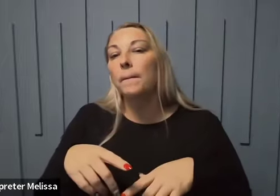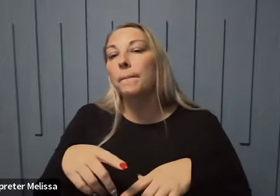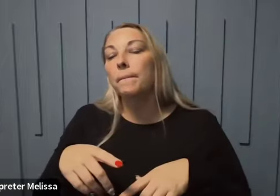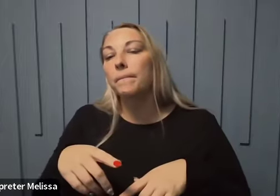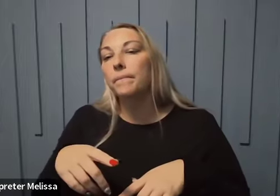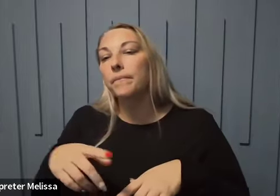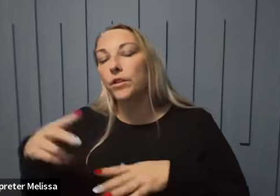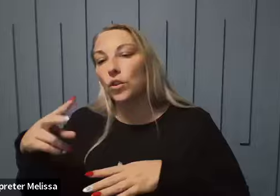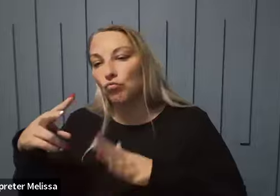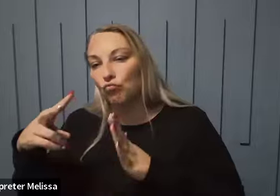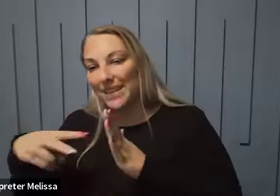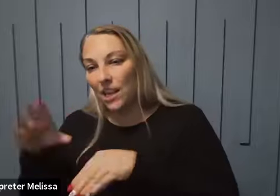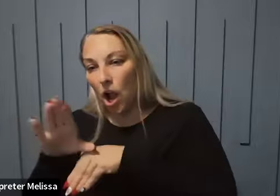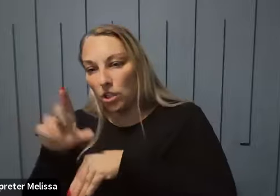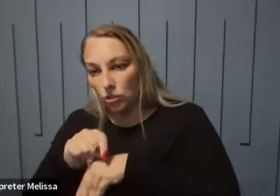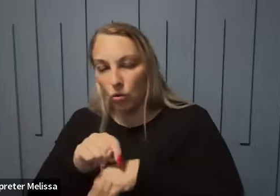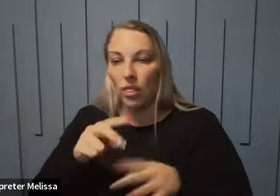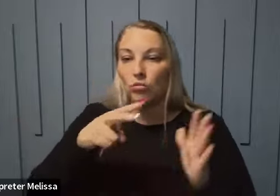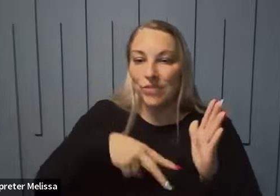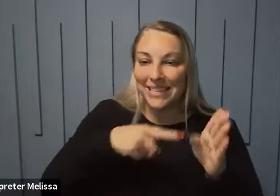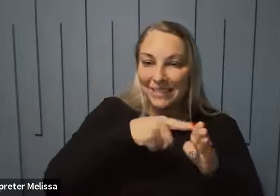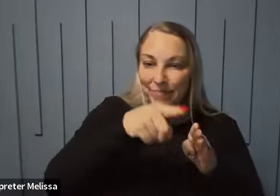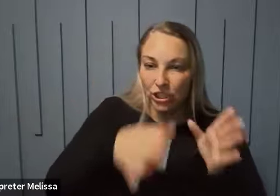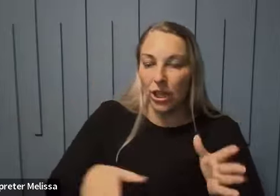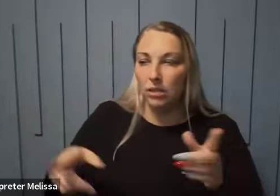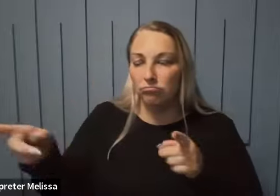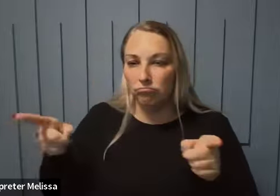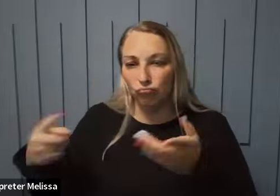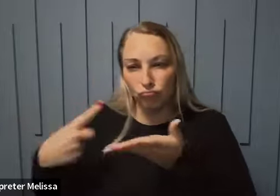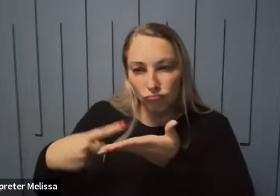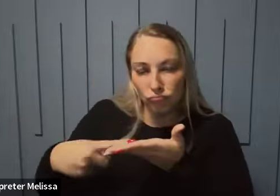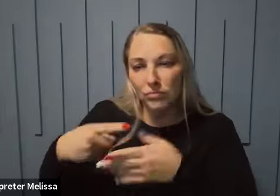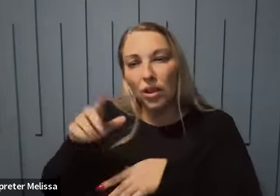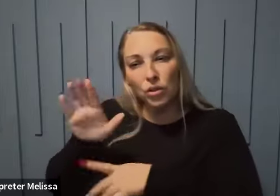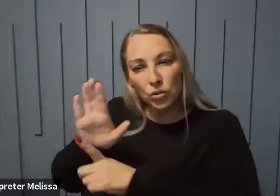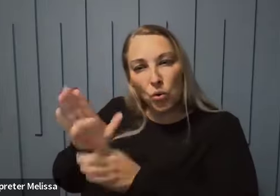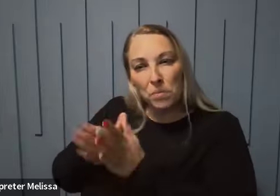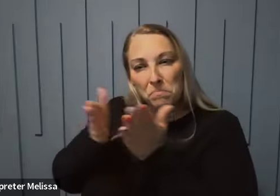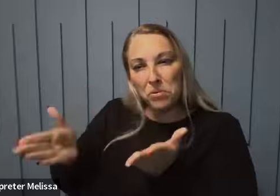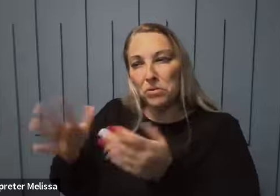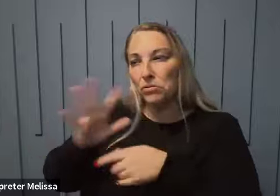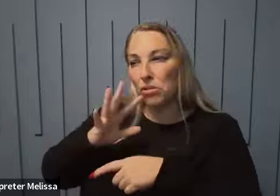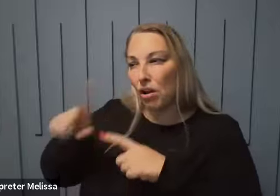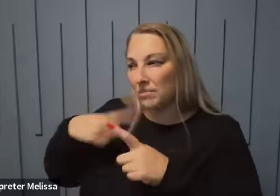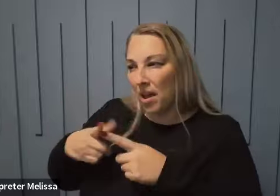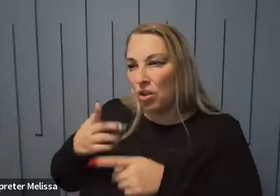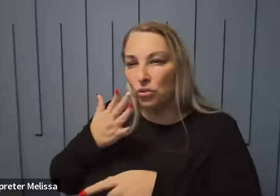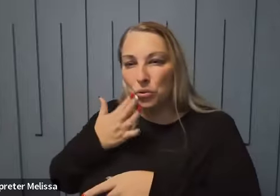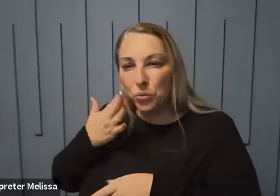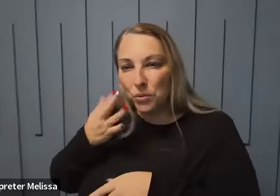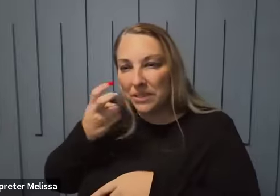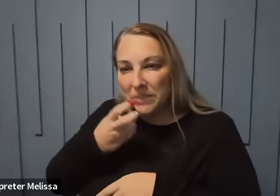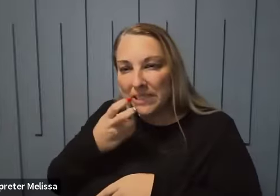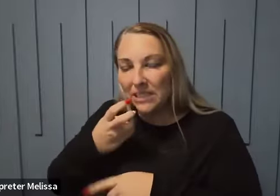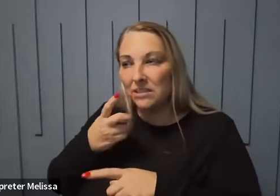said, hey, Dr. Trezek, I have a question. Your book really talks about cued speech a lot more than visual phonics, yet you